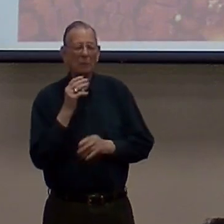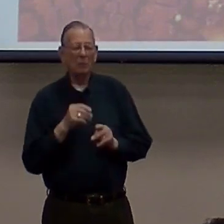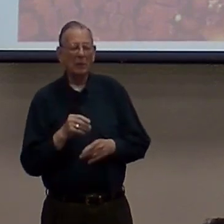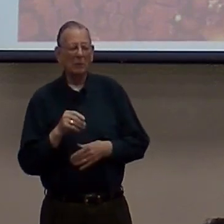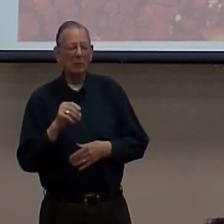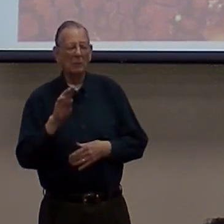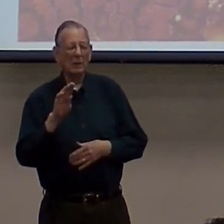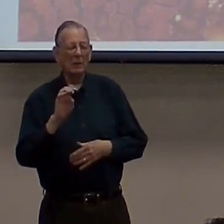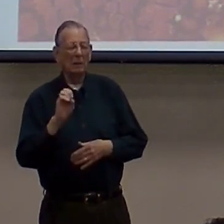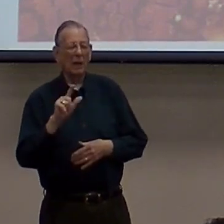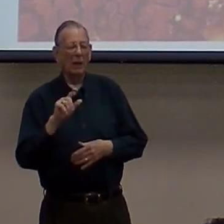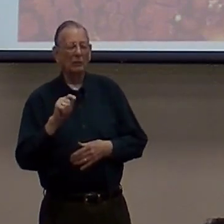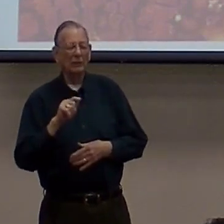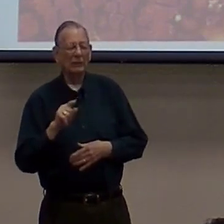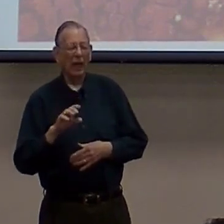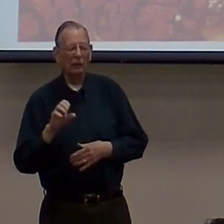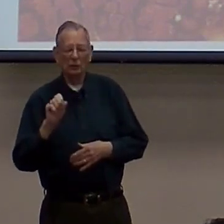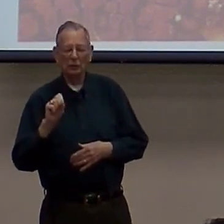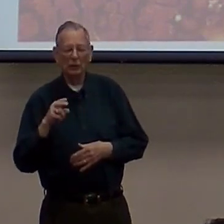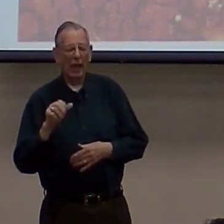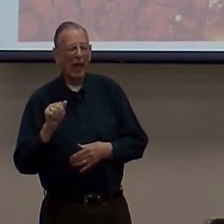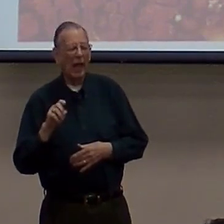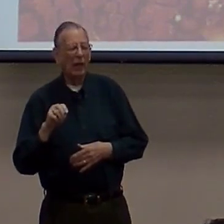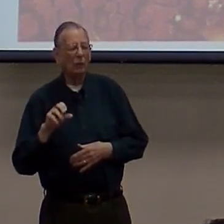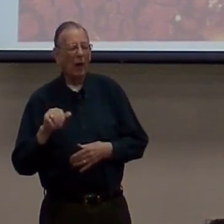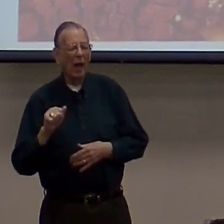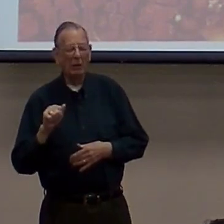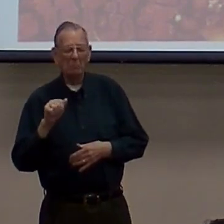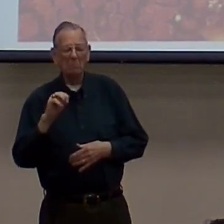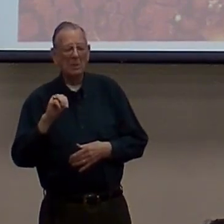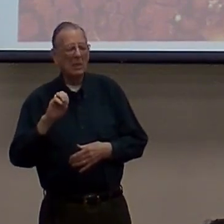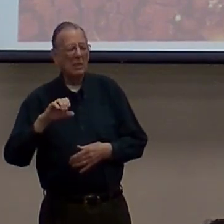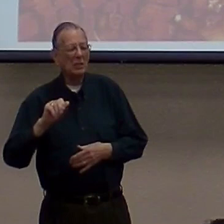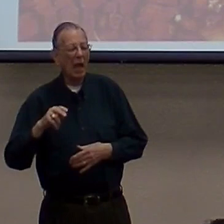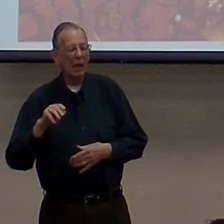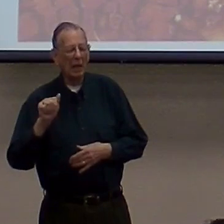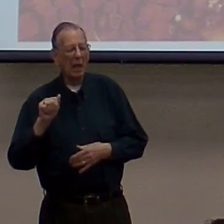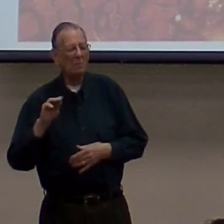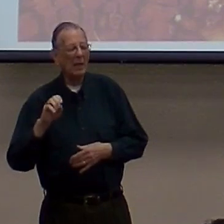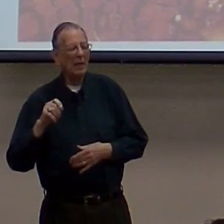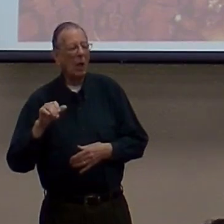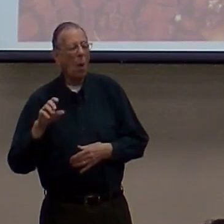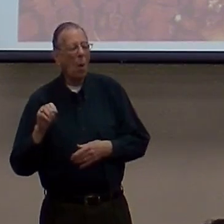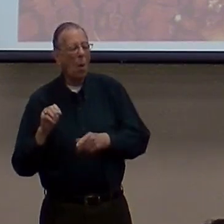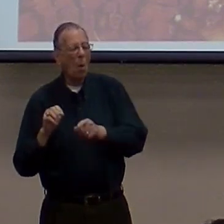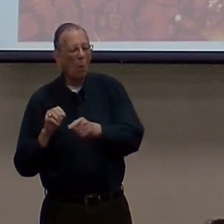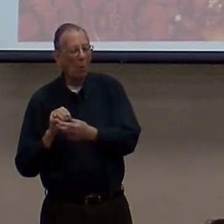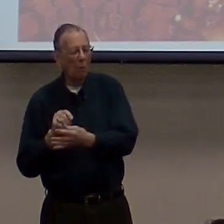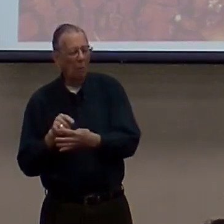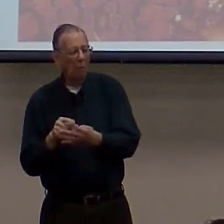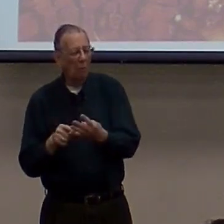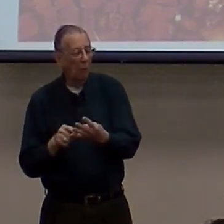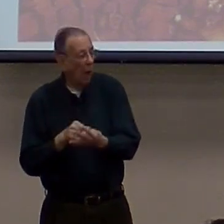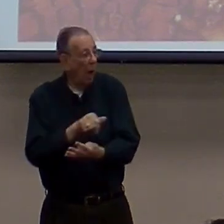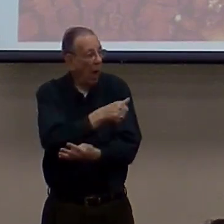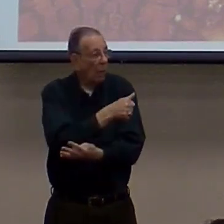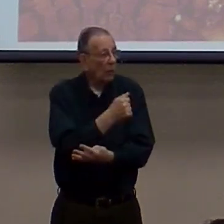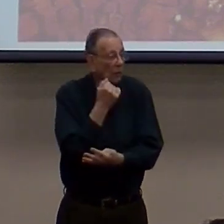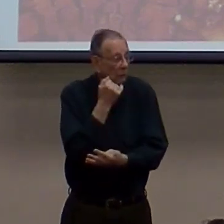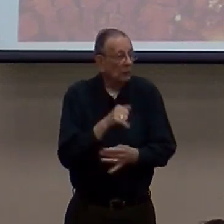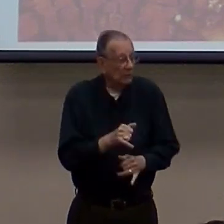Belteshazzar, Shadrach, Meshach, and Abednego, and the other Israelites who are still faithful to